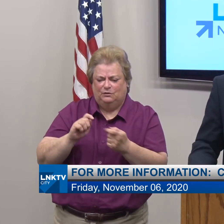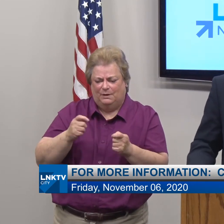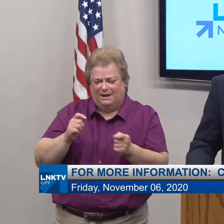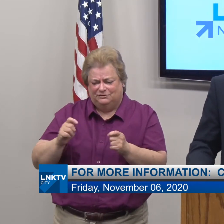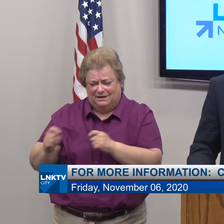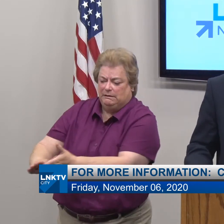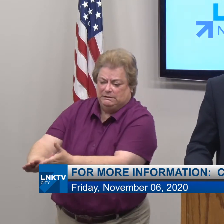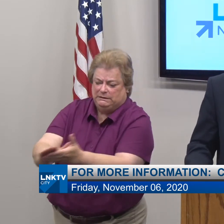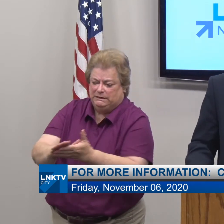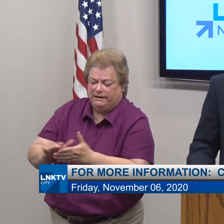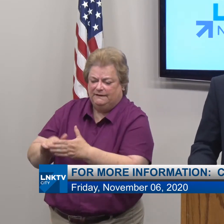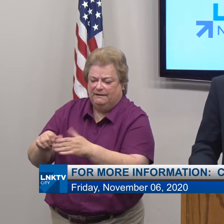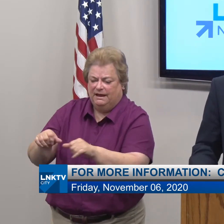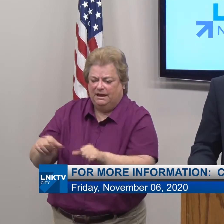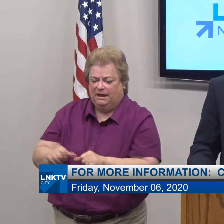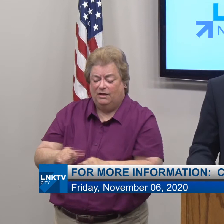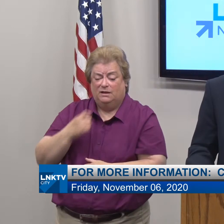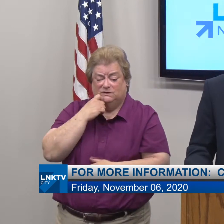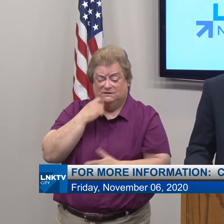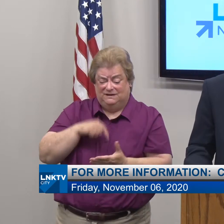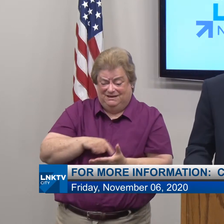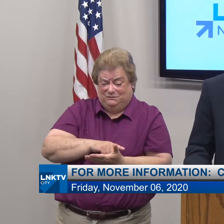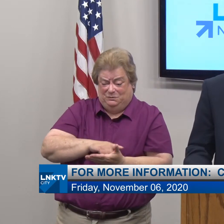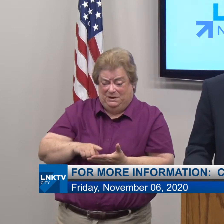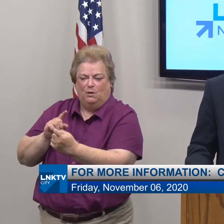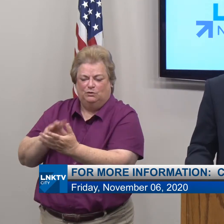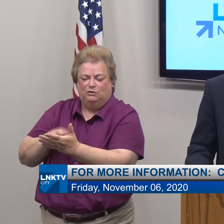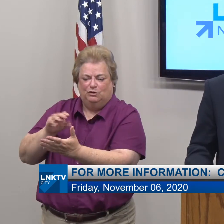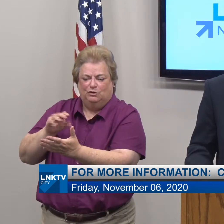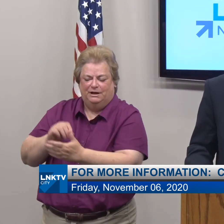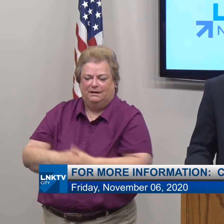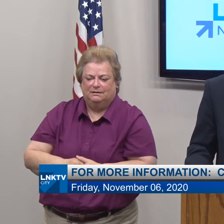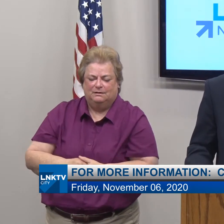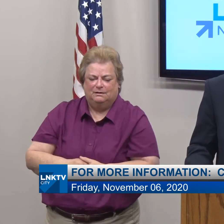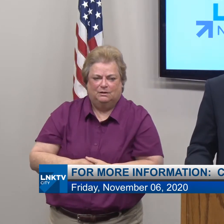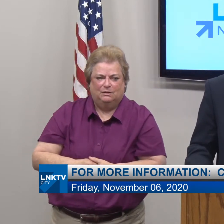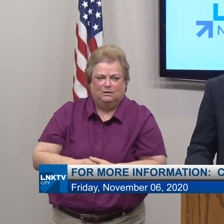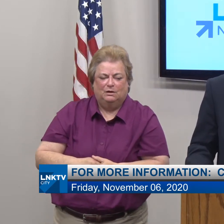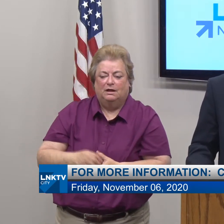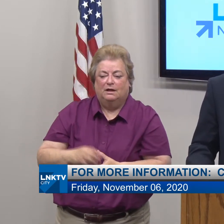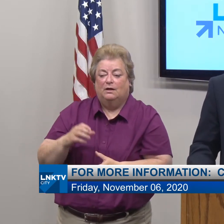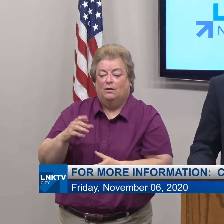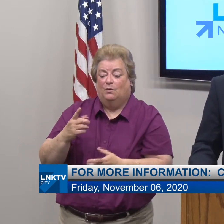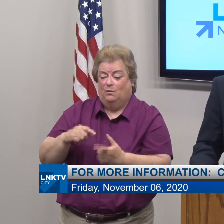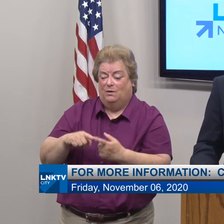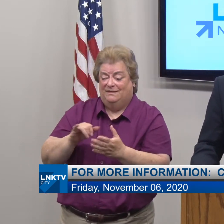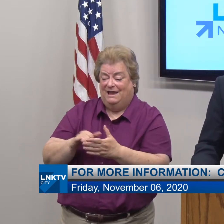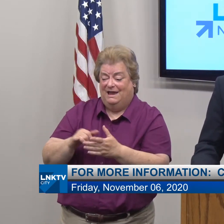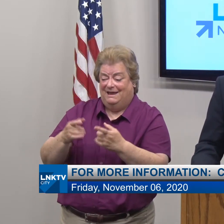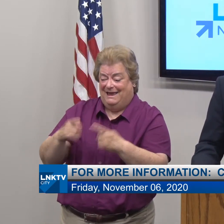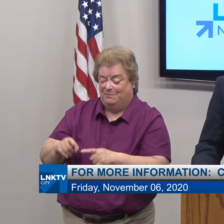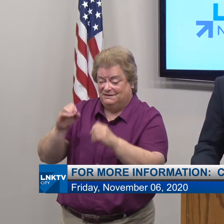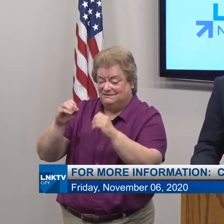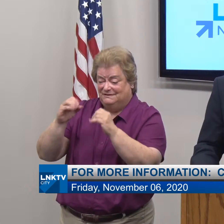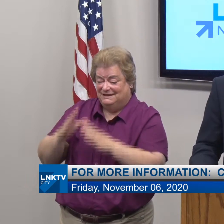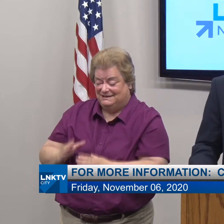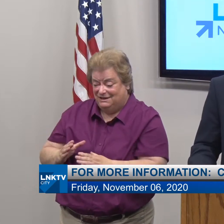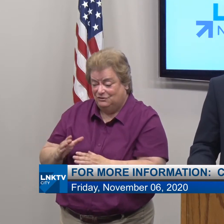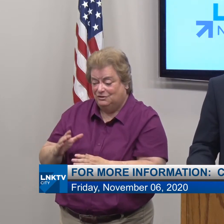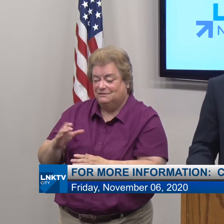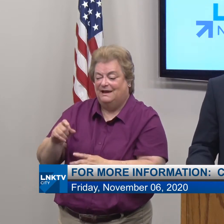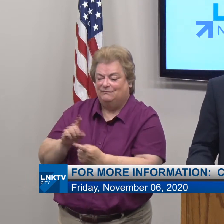this week, and as recently as our staff teach students remotely, while there is a shortage of staff or a